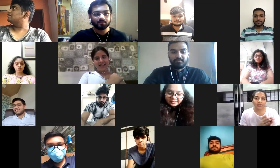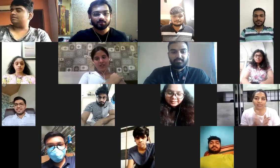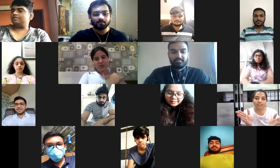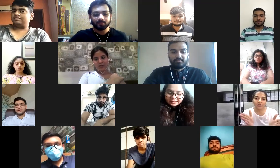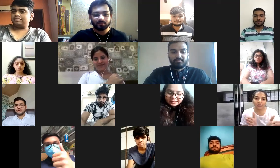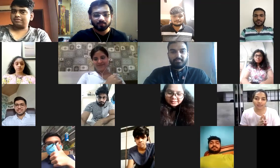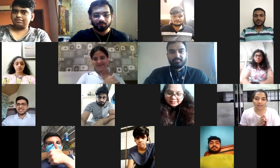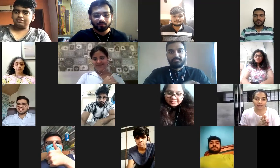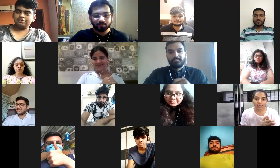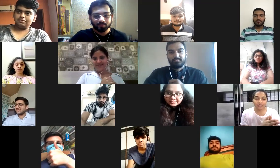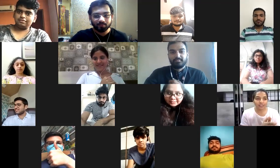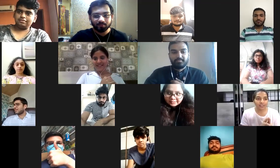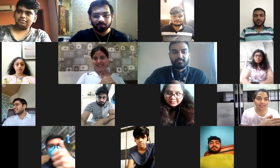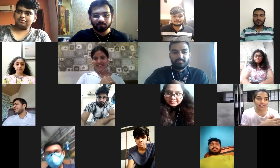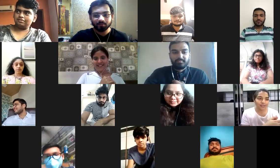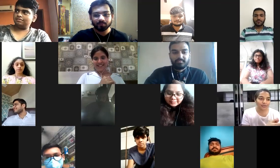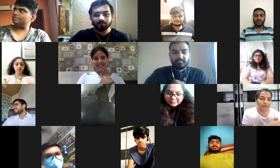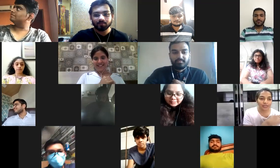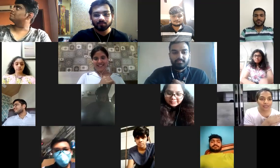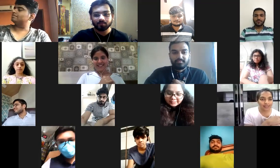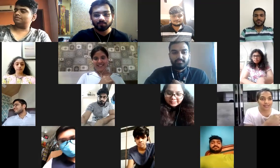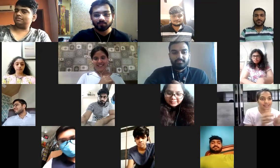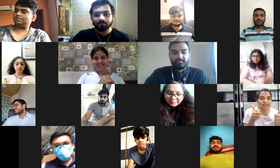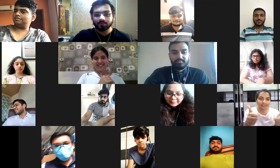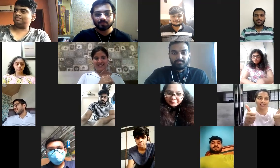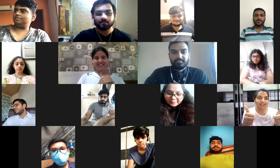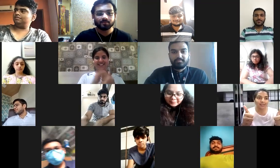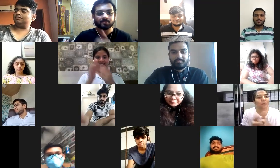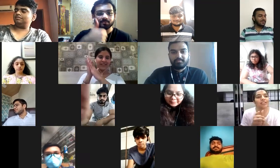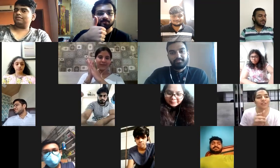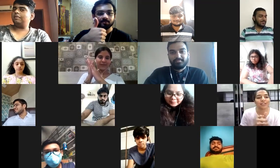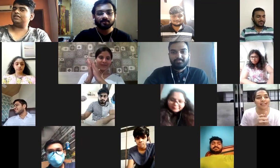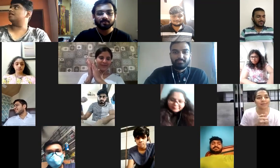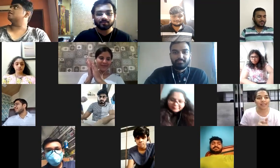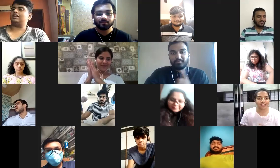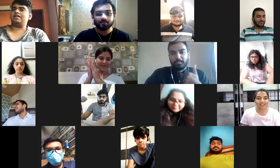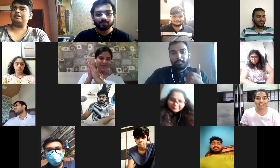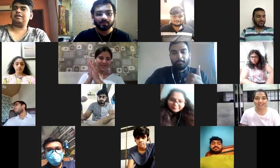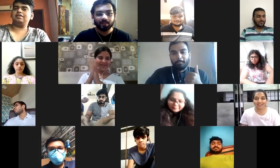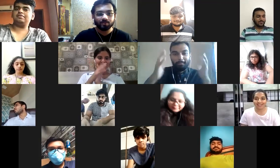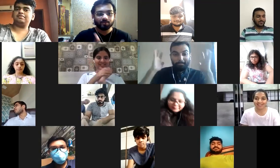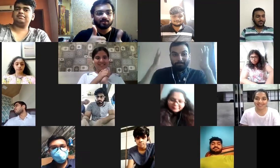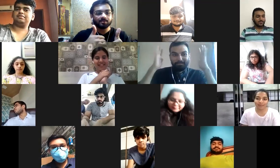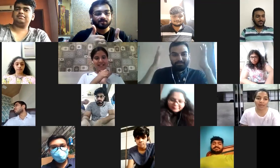Yes. Man and Nishita, thank you for organizing this event, and all the best for your second batch. Thank you so much. Bye,